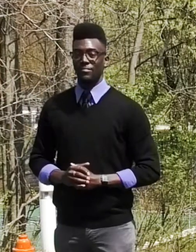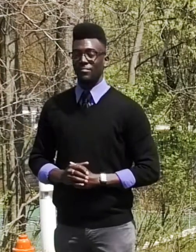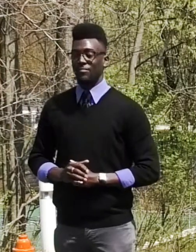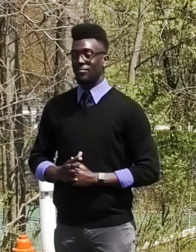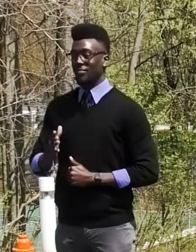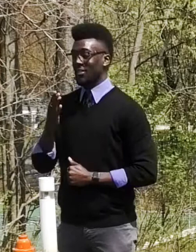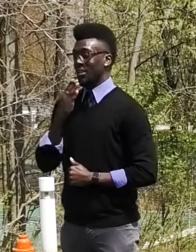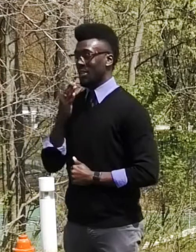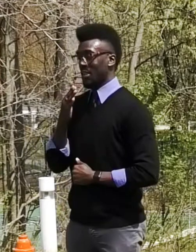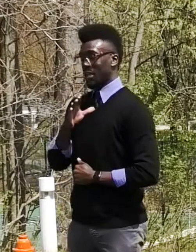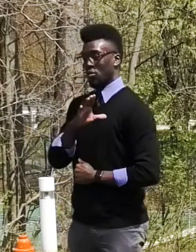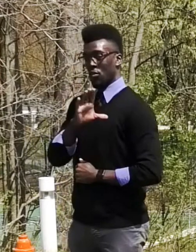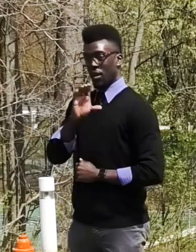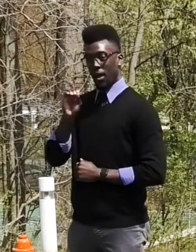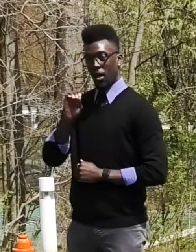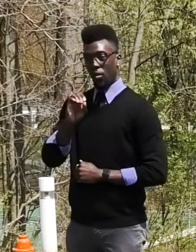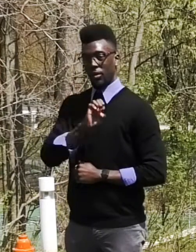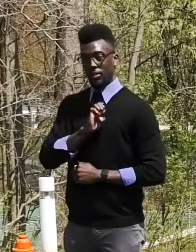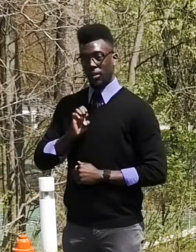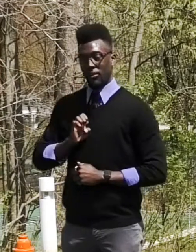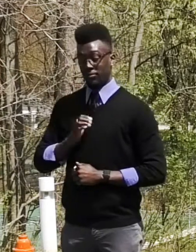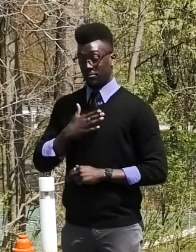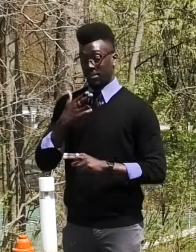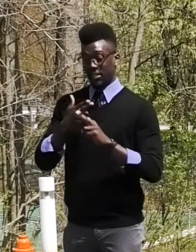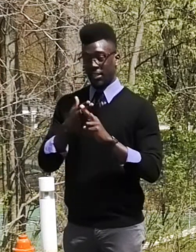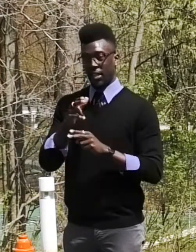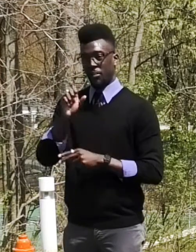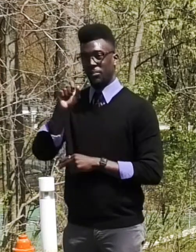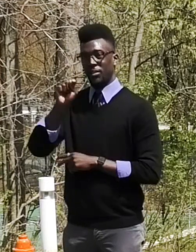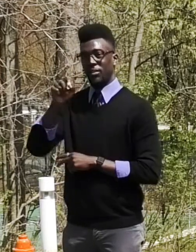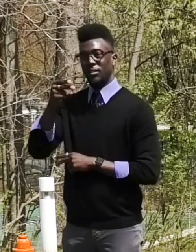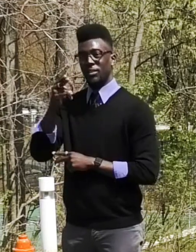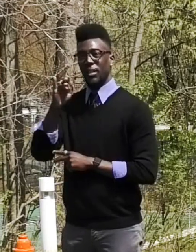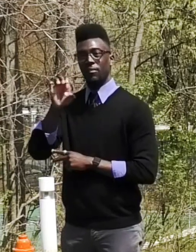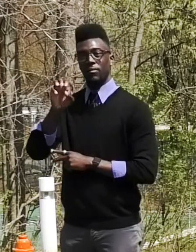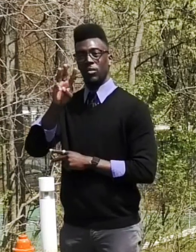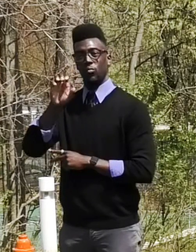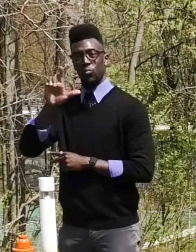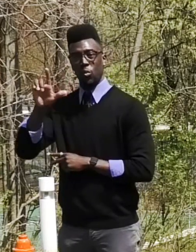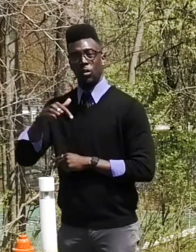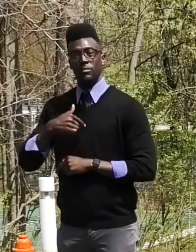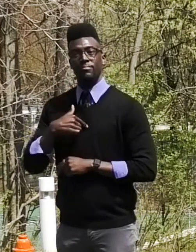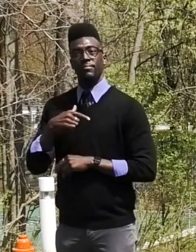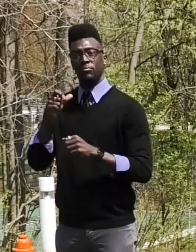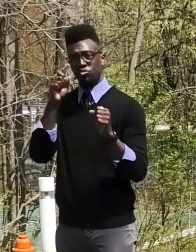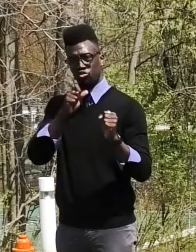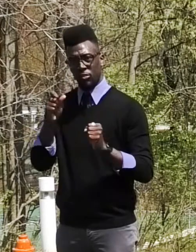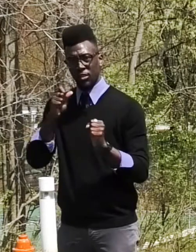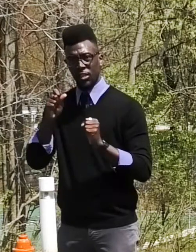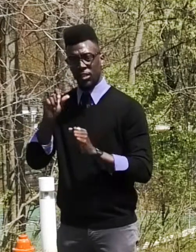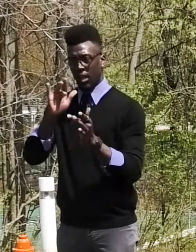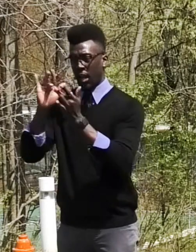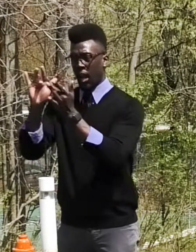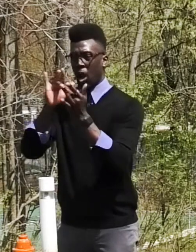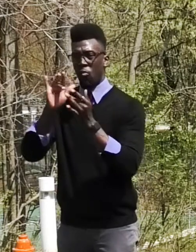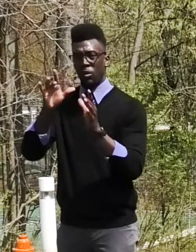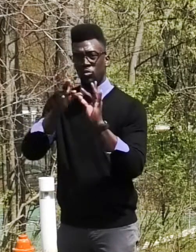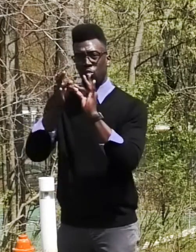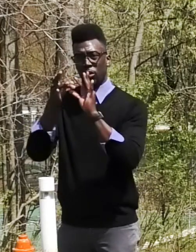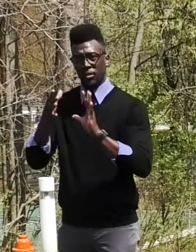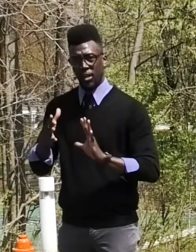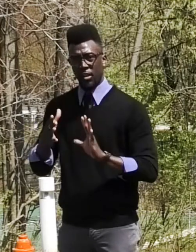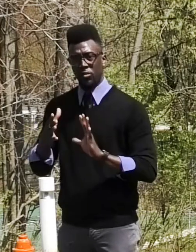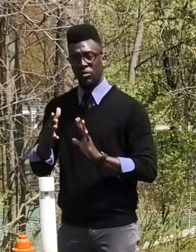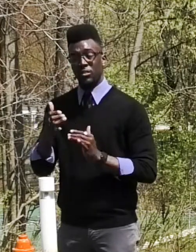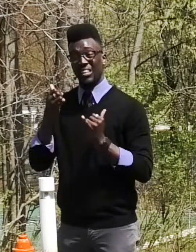Thank you, County Executive. My name is Stephanie Wall. I am the Strategic Outreach Coordinator for the County Executive's Office, and it is my pleasure to bring up